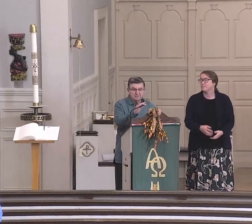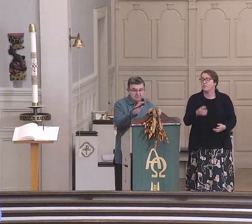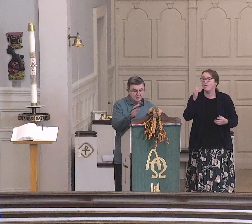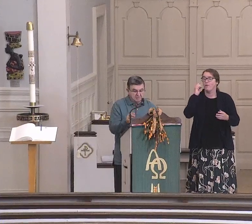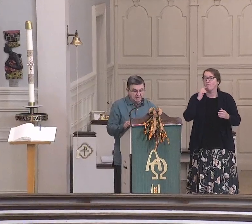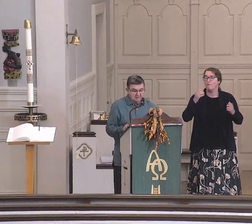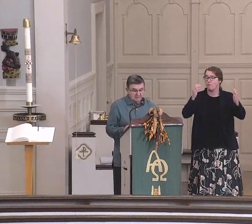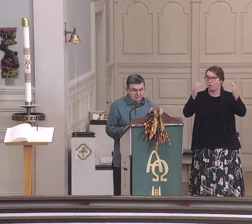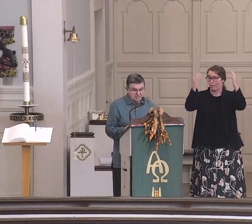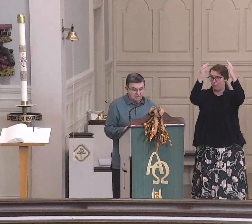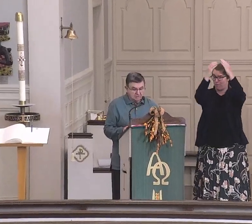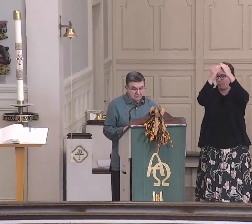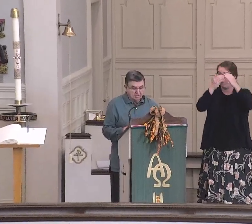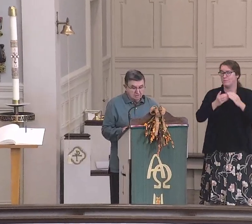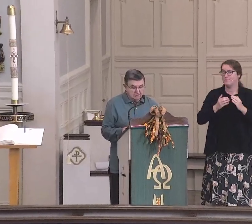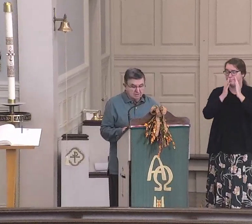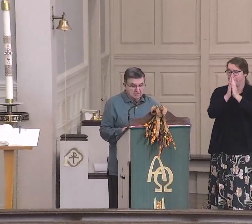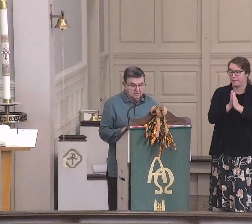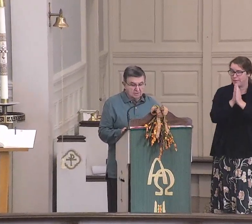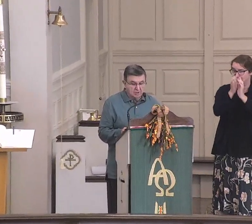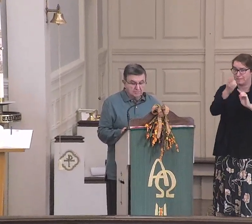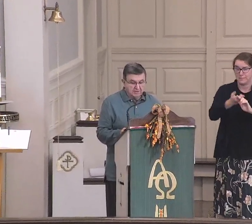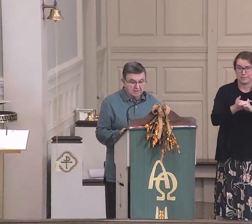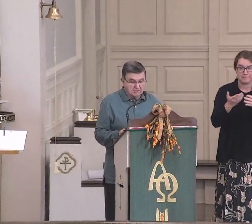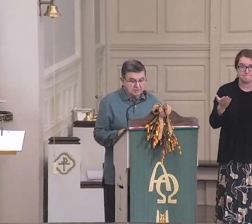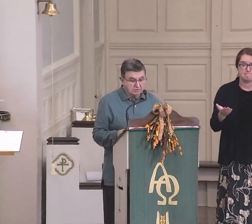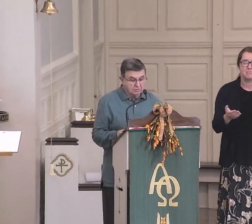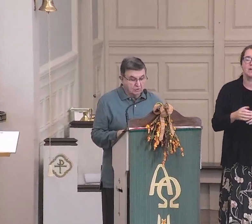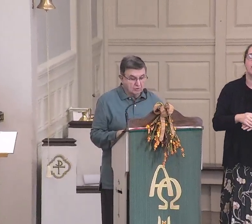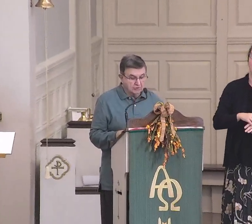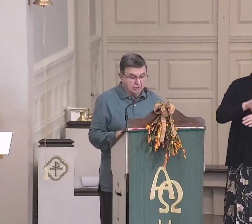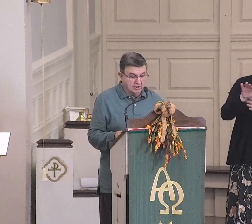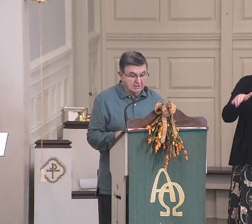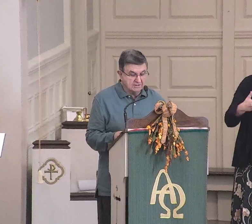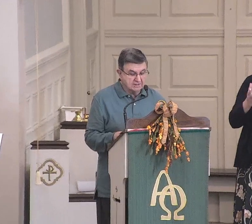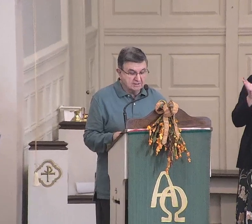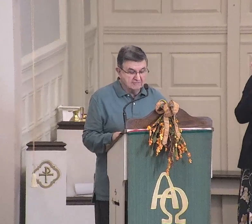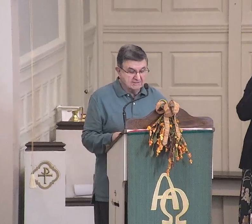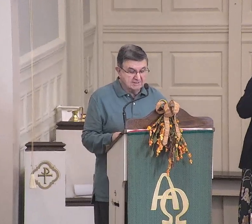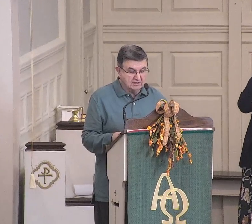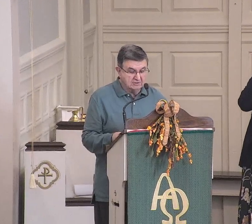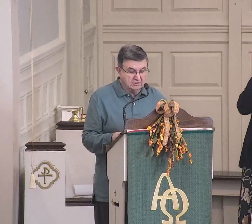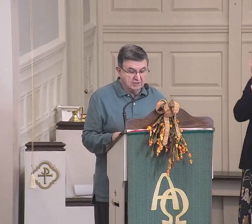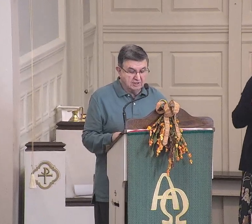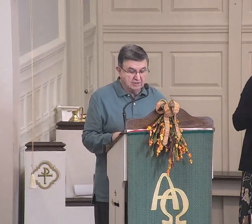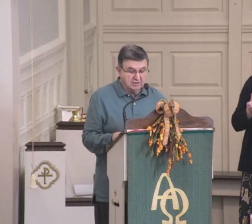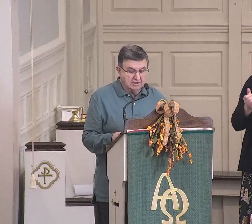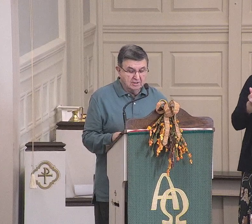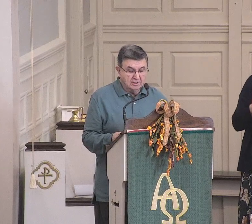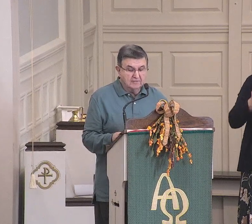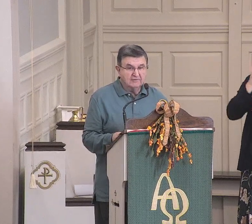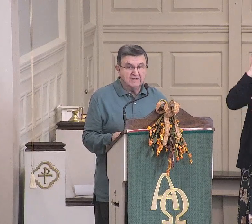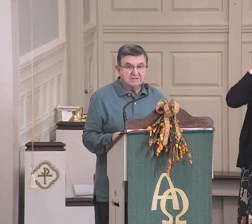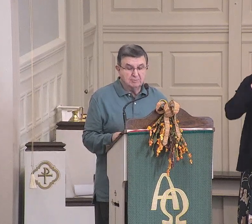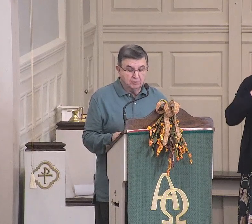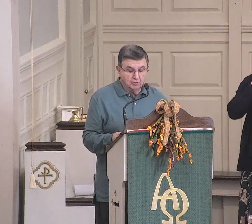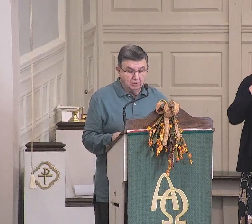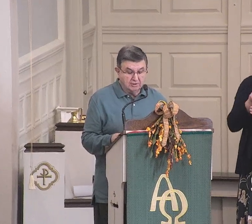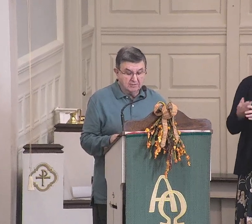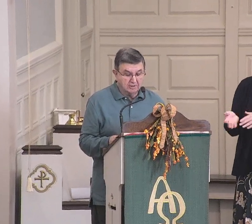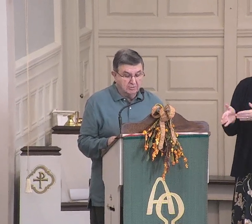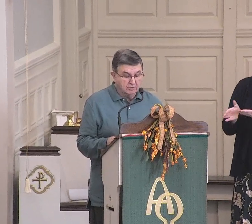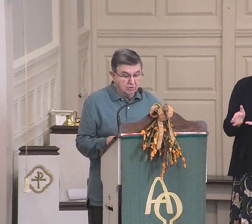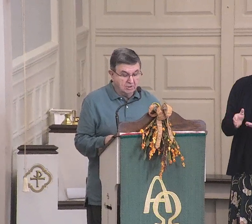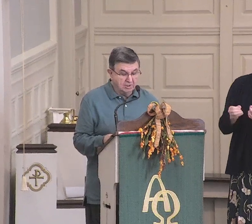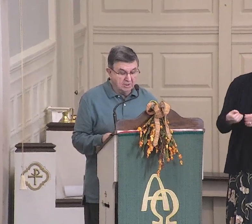for the Pope's monthly intention that all parents who mourn the loss of a son or daughter find support